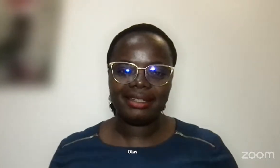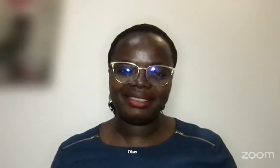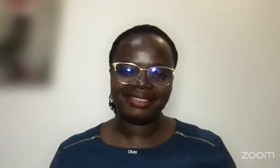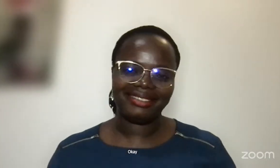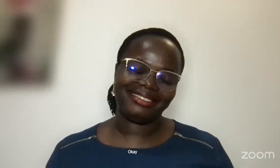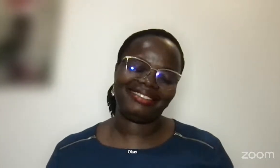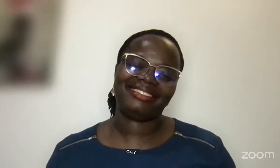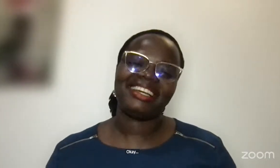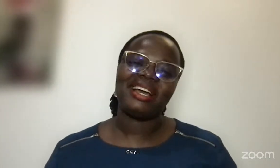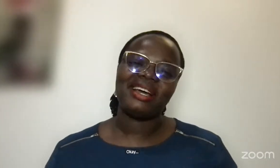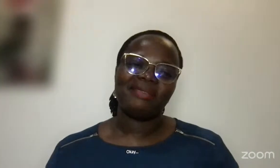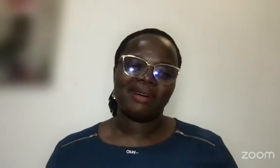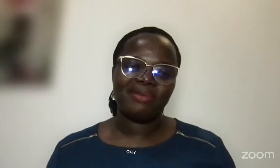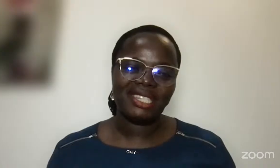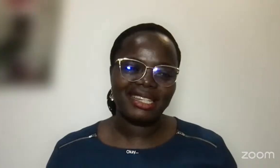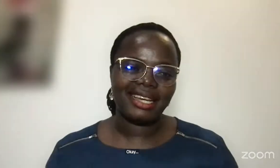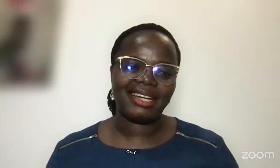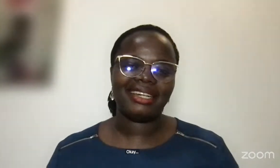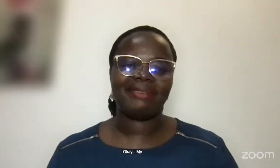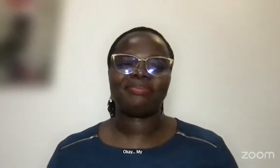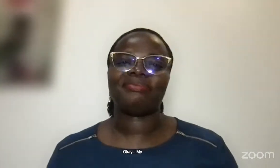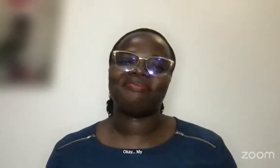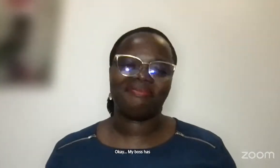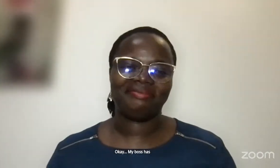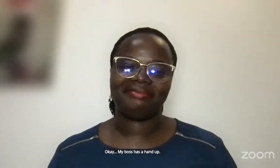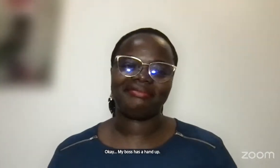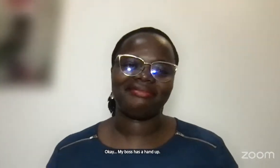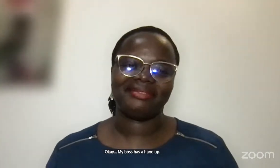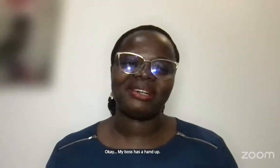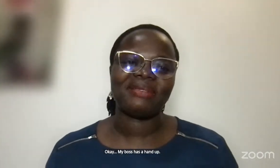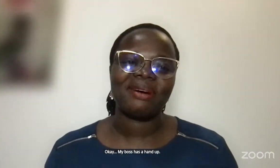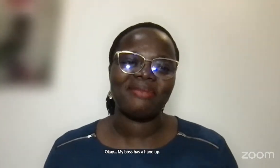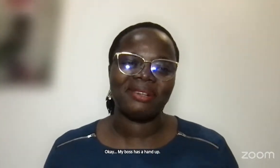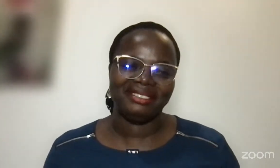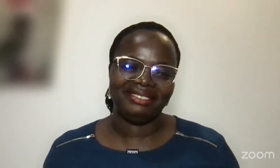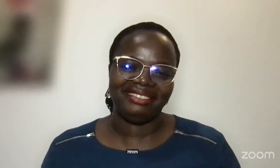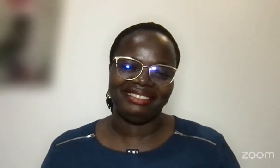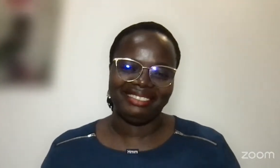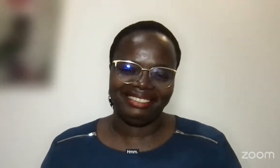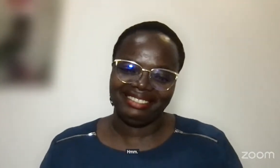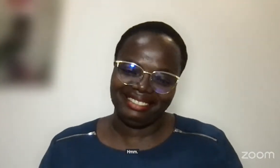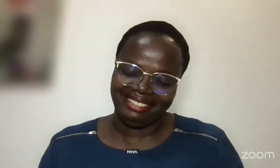Okay. My boss has a hand up. Dr. Marvel.